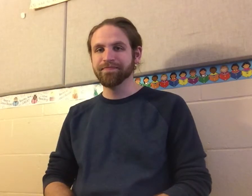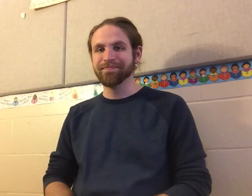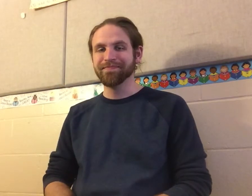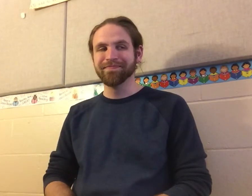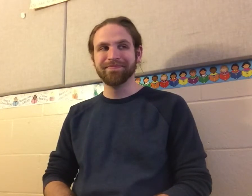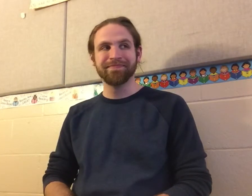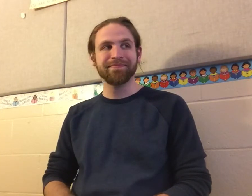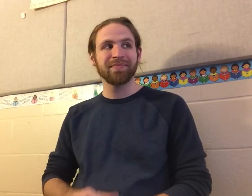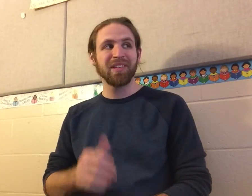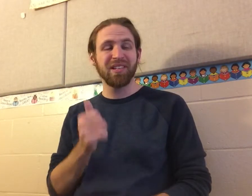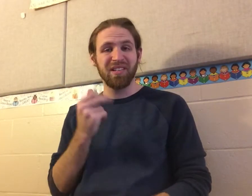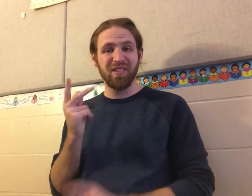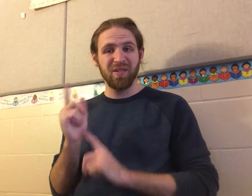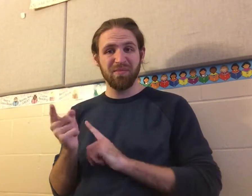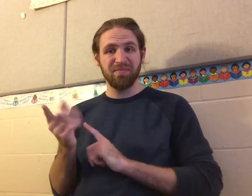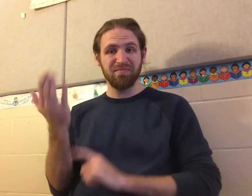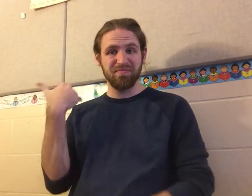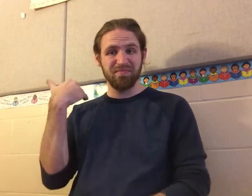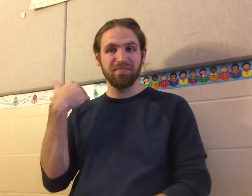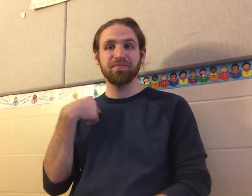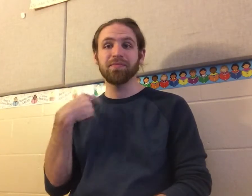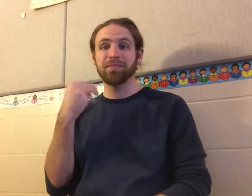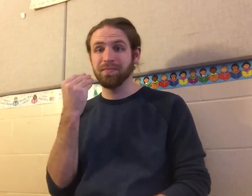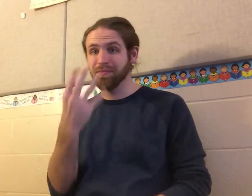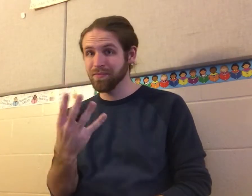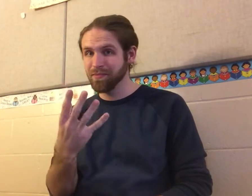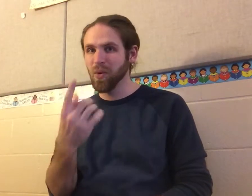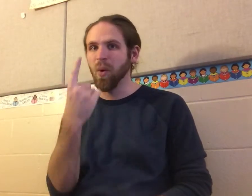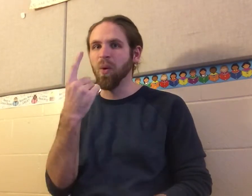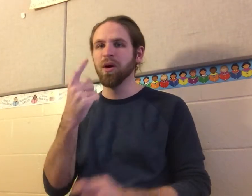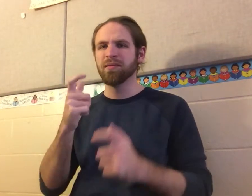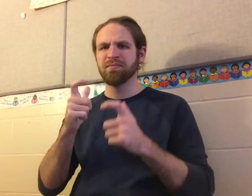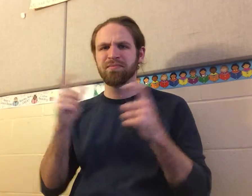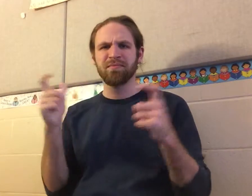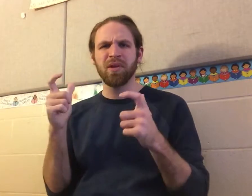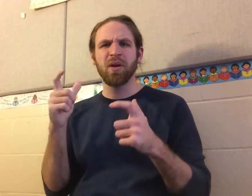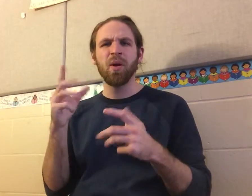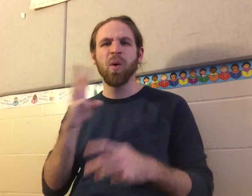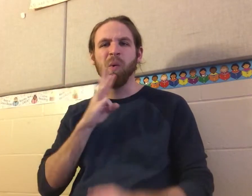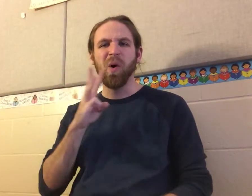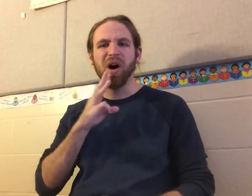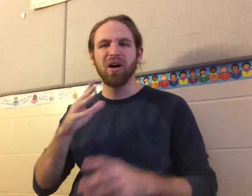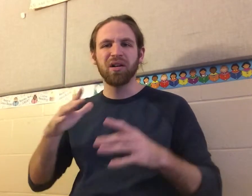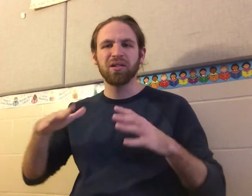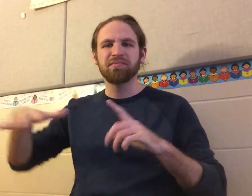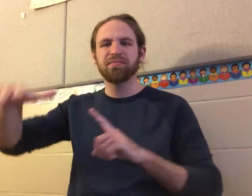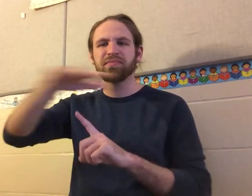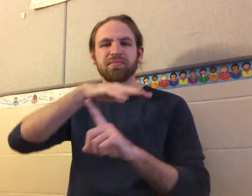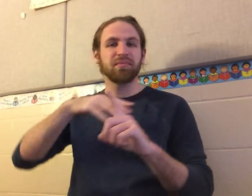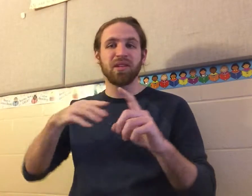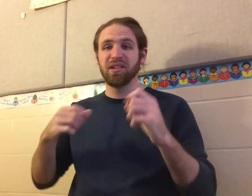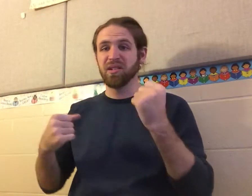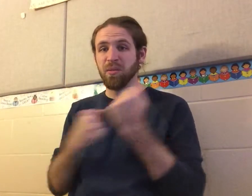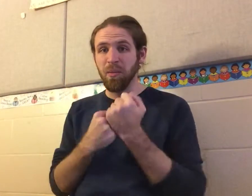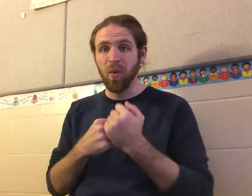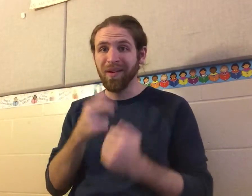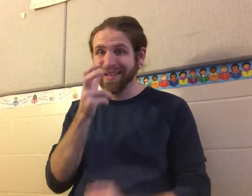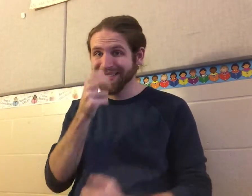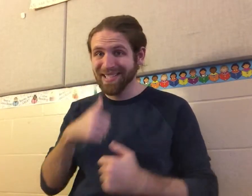A few minutes ago, however, I told you that there is one large water habitat that does not support the life of insects.